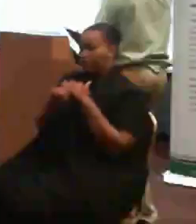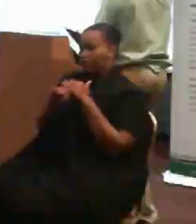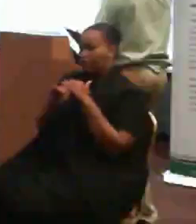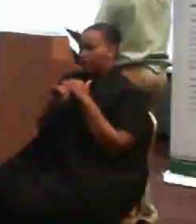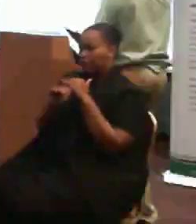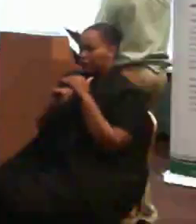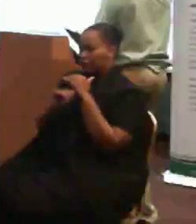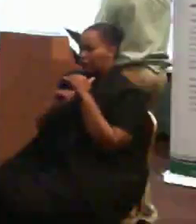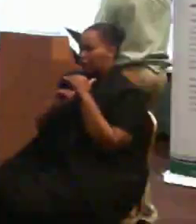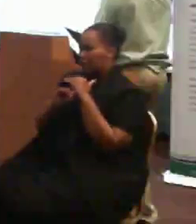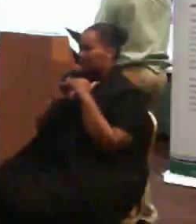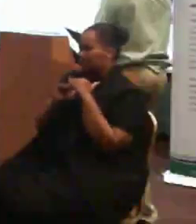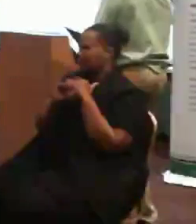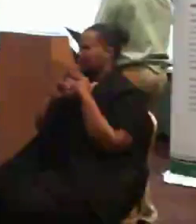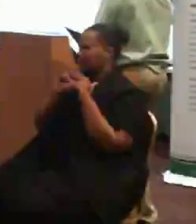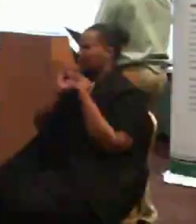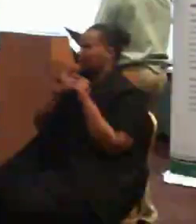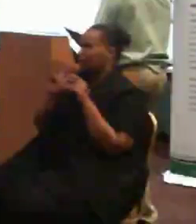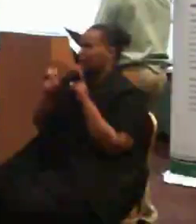energy become